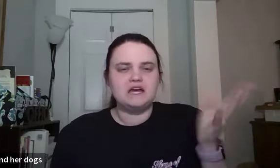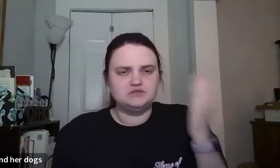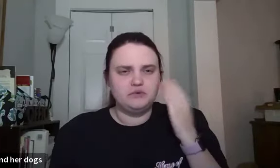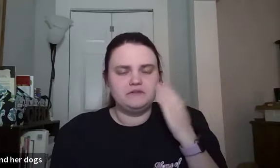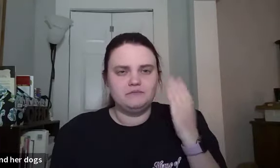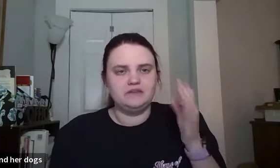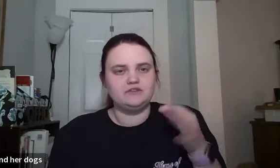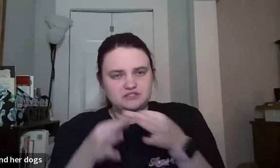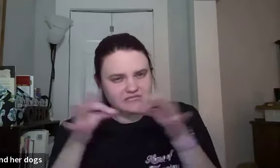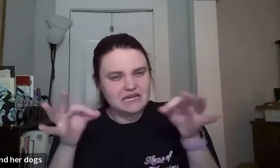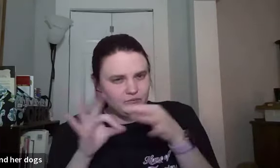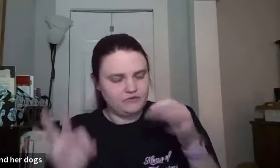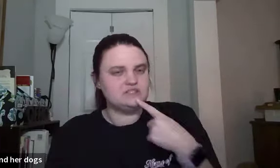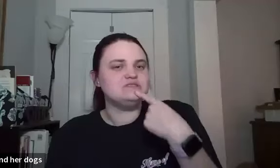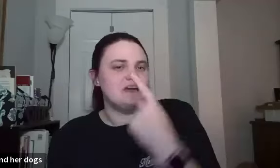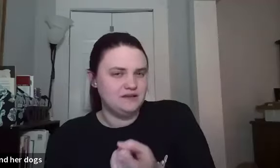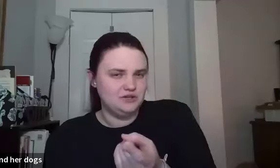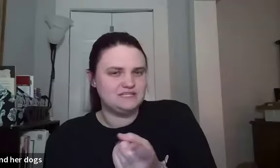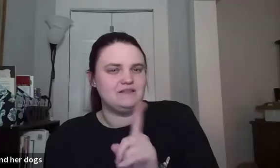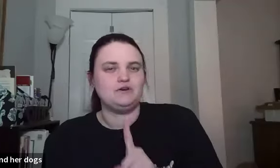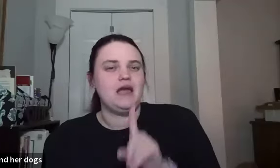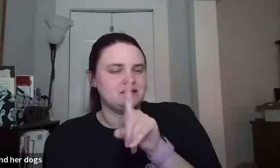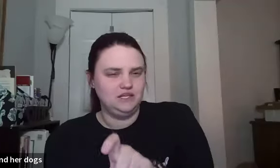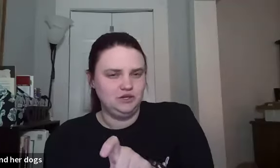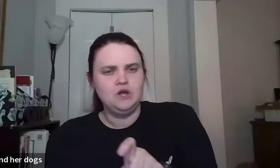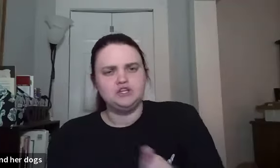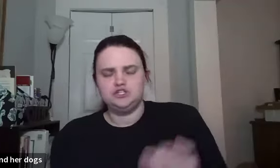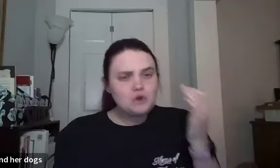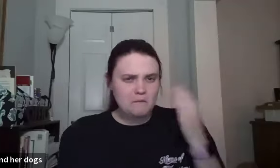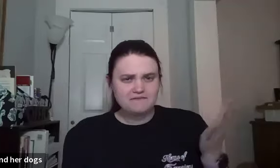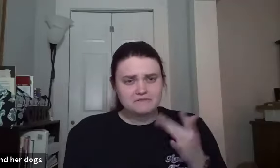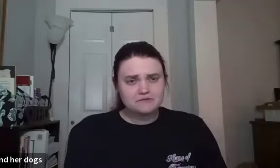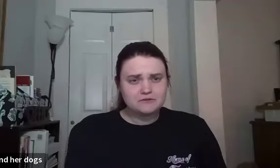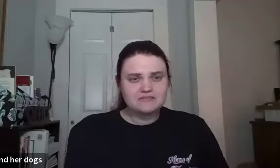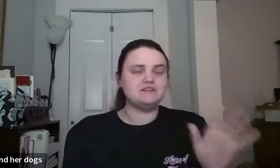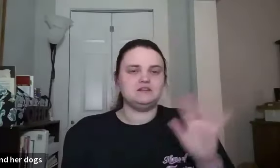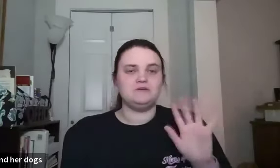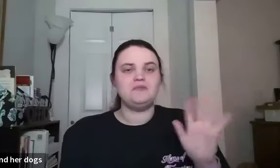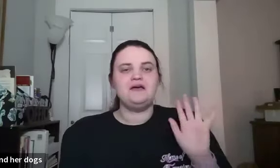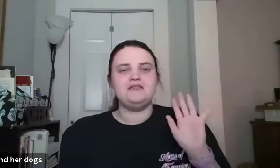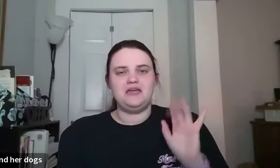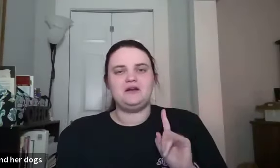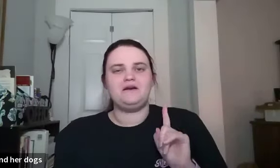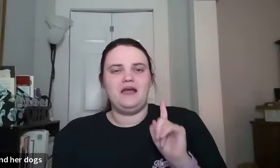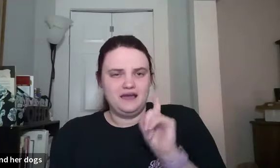That's what they're meaning. They're still saying what they're still telling you. It's not like they're asking you, do you know what my favorite food is? No, no, no. They are,